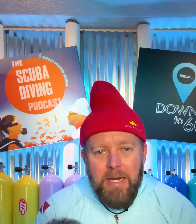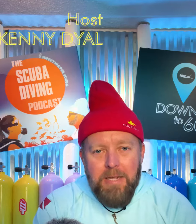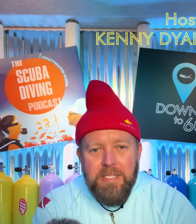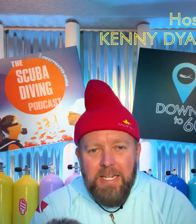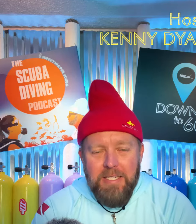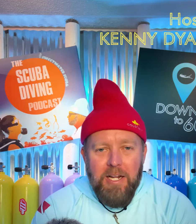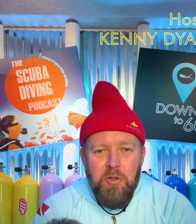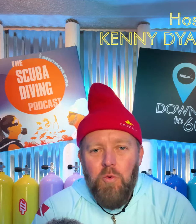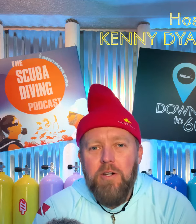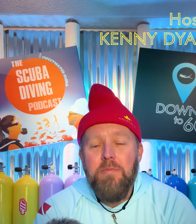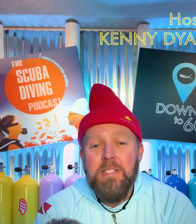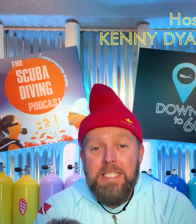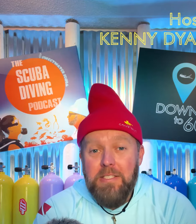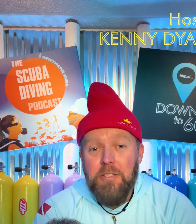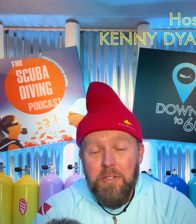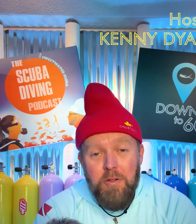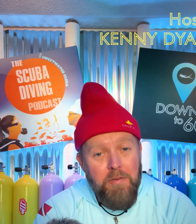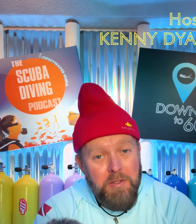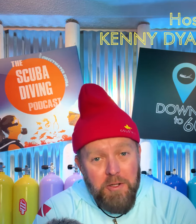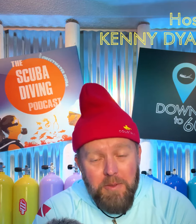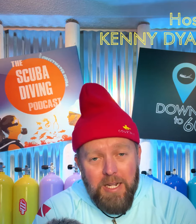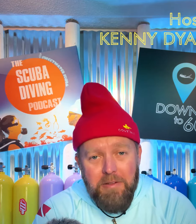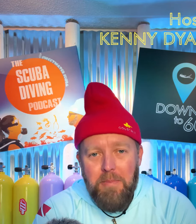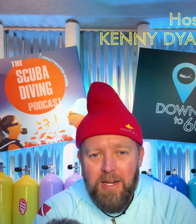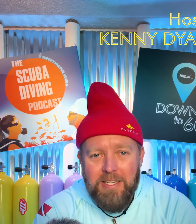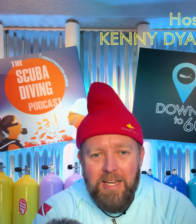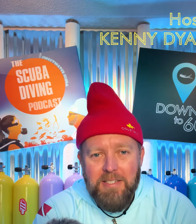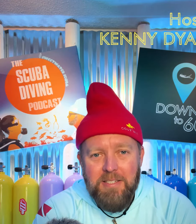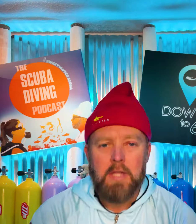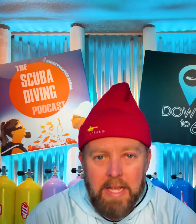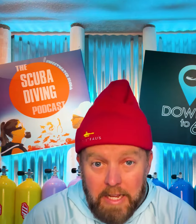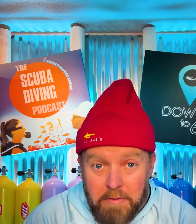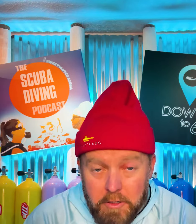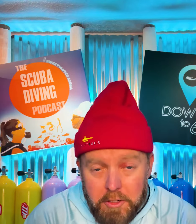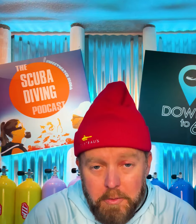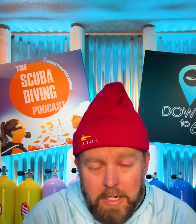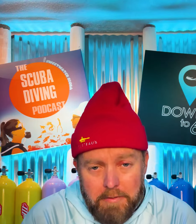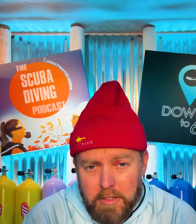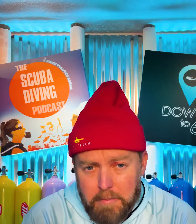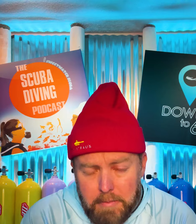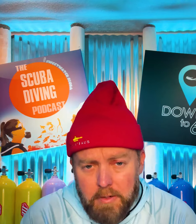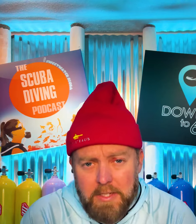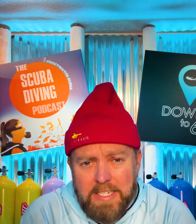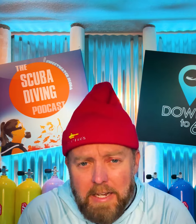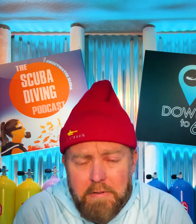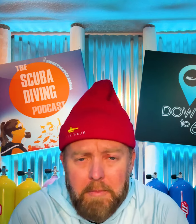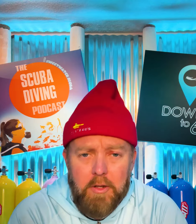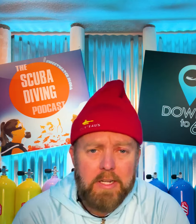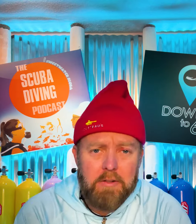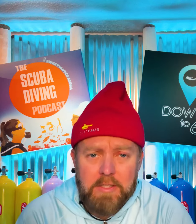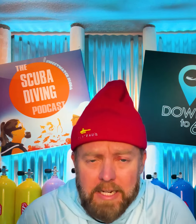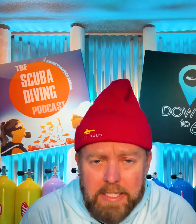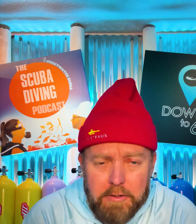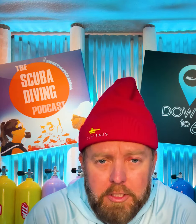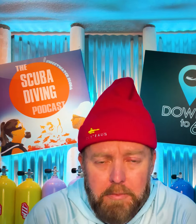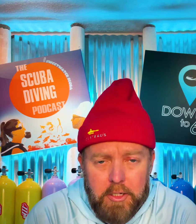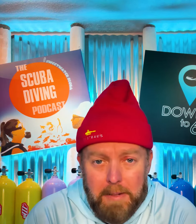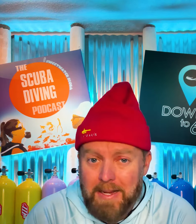My name is Kenny Dial, and welcome to Season 2 of the Scuba Diving Podcast. If you're a scuba diver and a member of the deaf community or sign language community, my